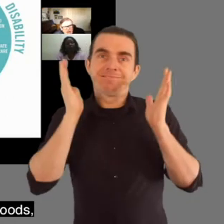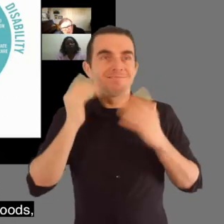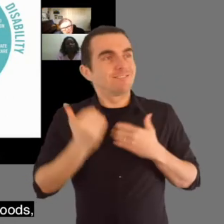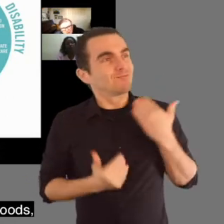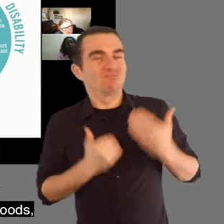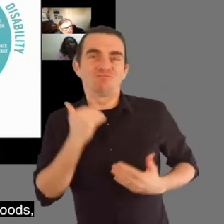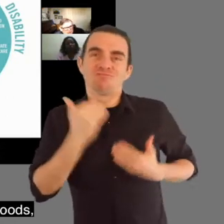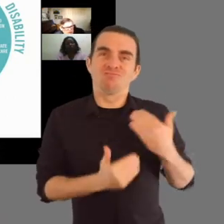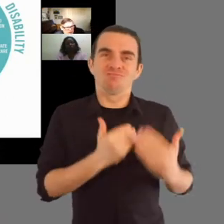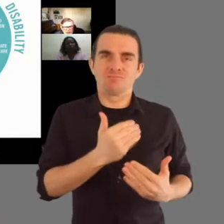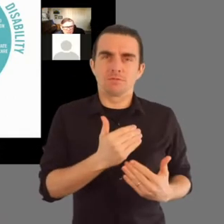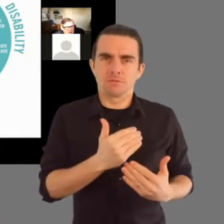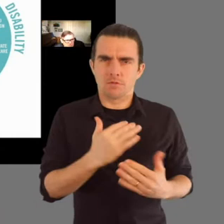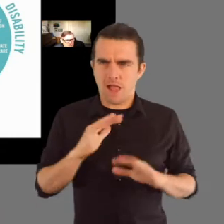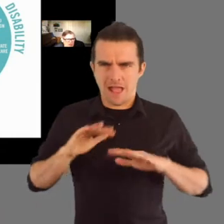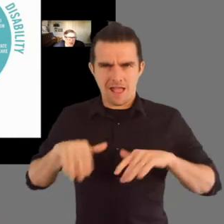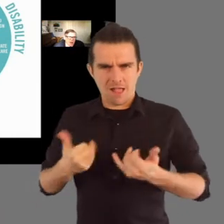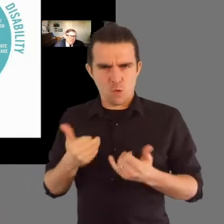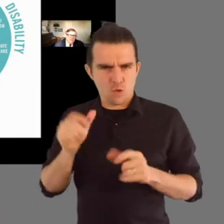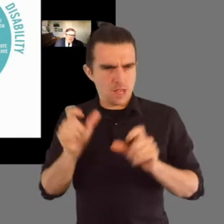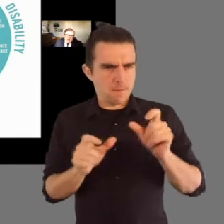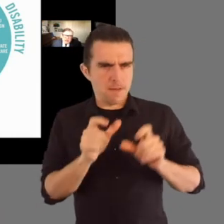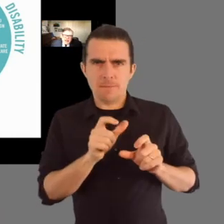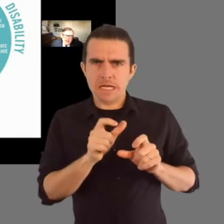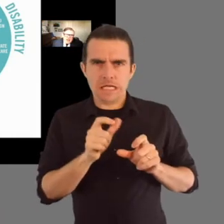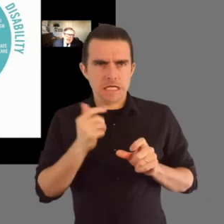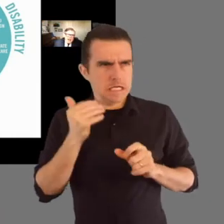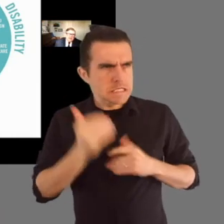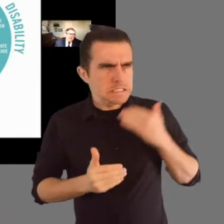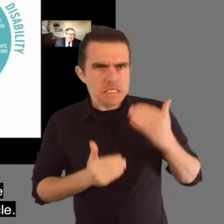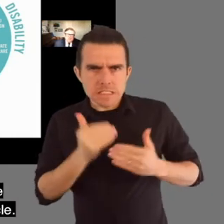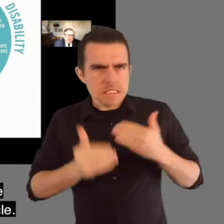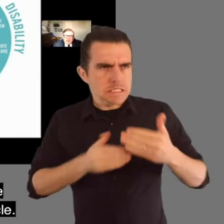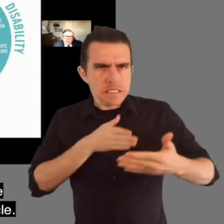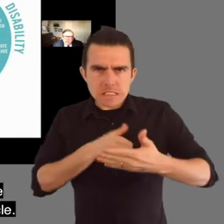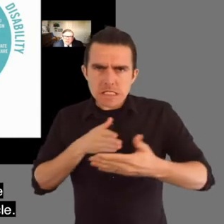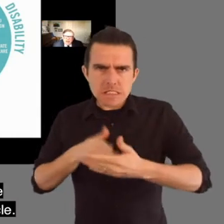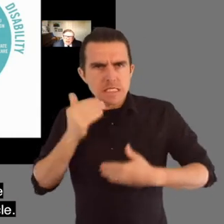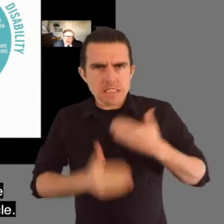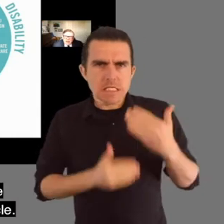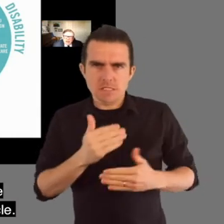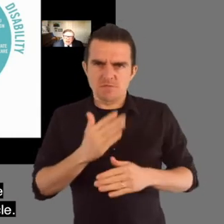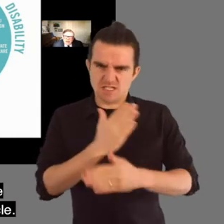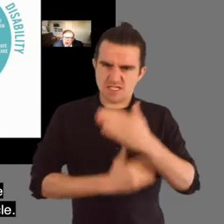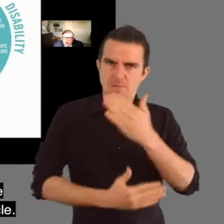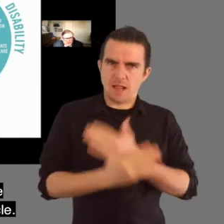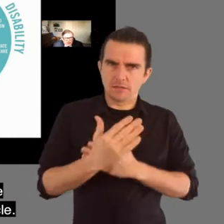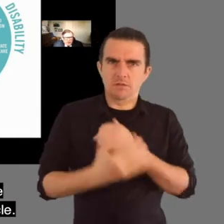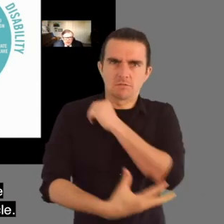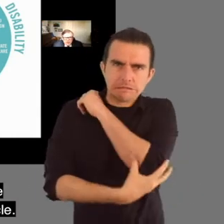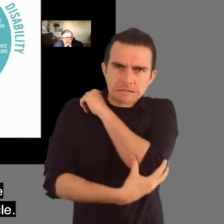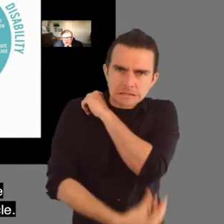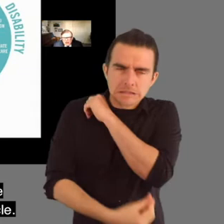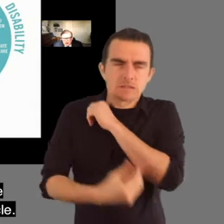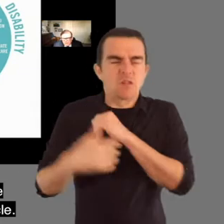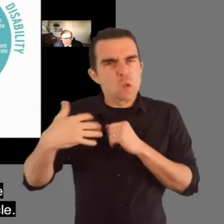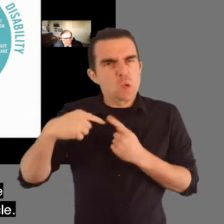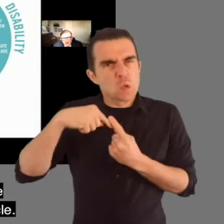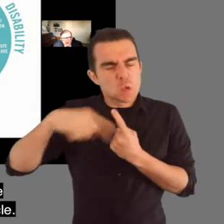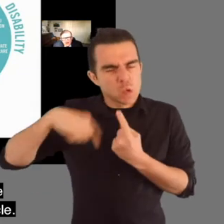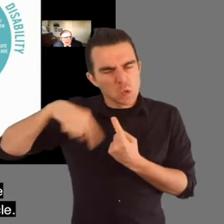look at livelihoods, which is how people survive really. Disability and poverty are a vicious